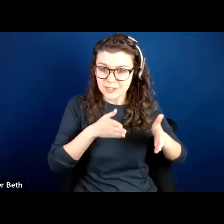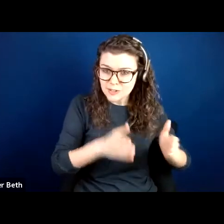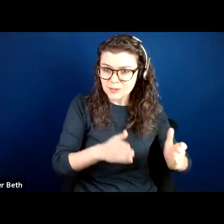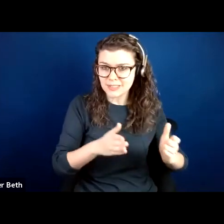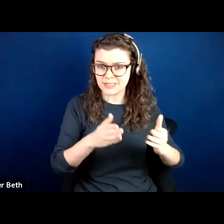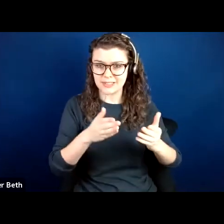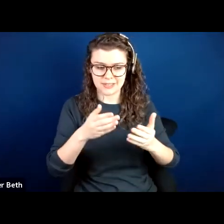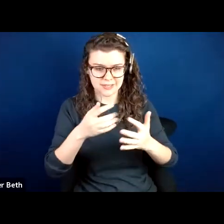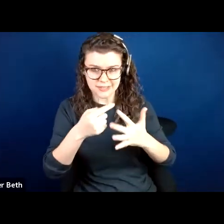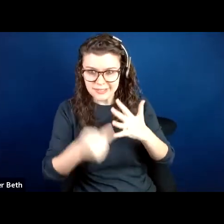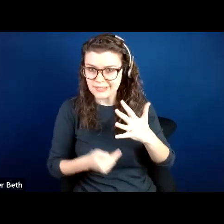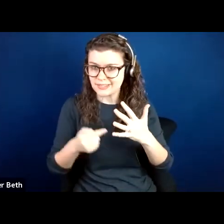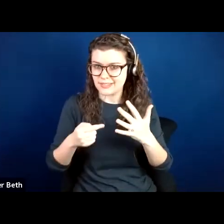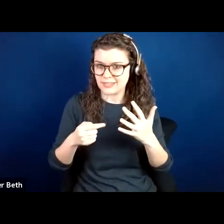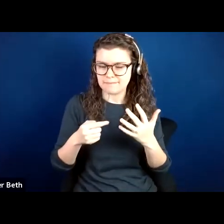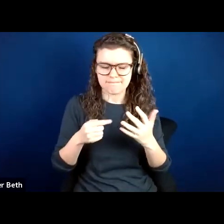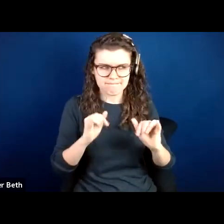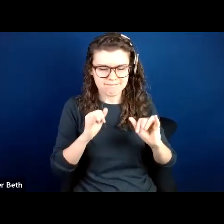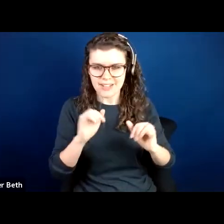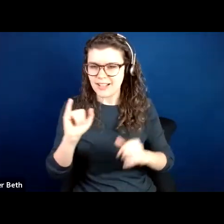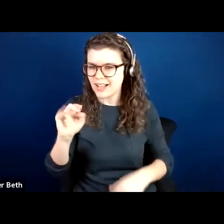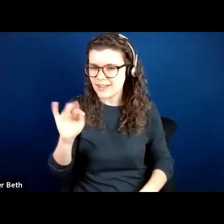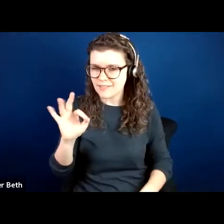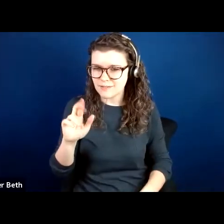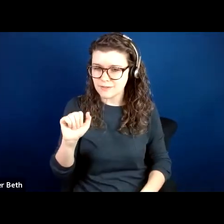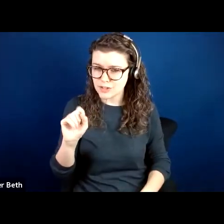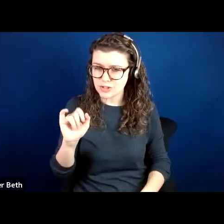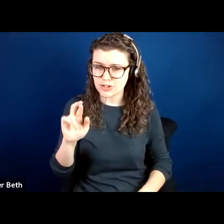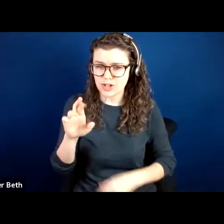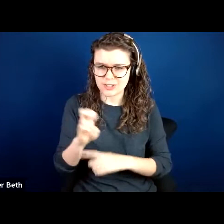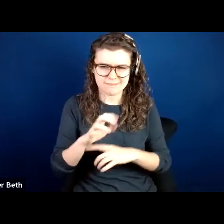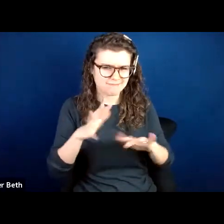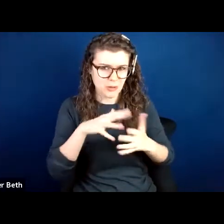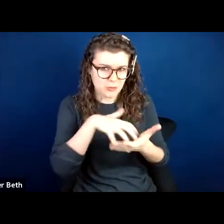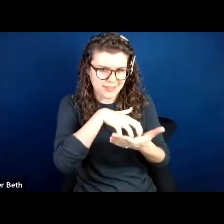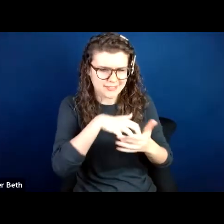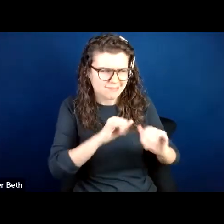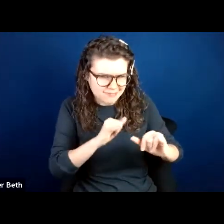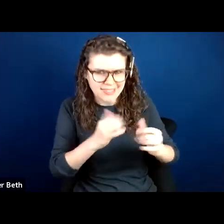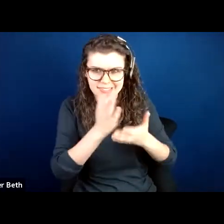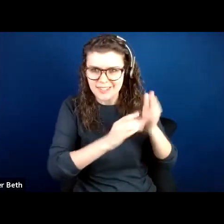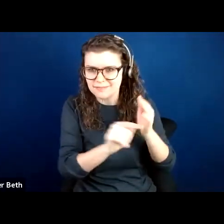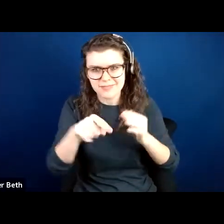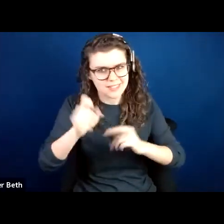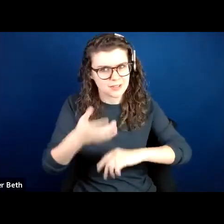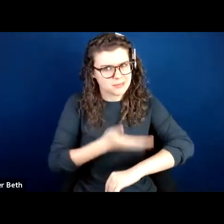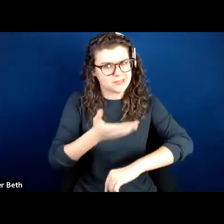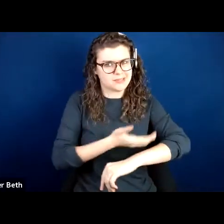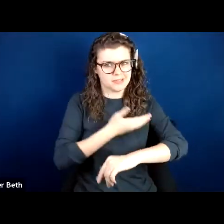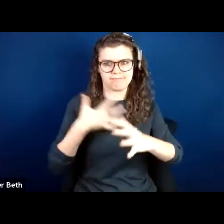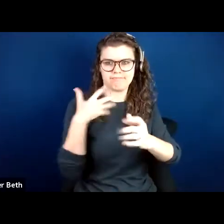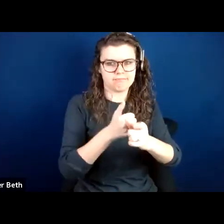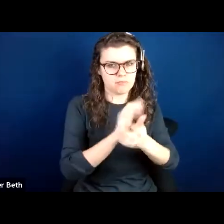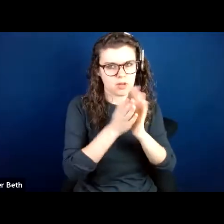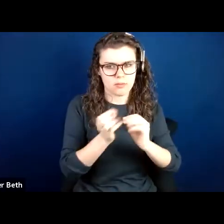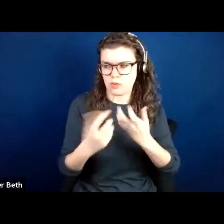how many of the local parks and opportunities for recreation needed some major updating to be more